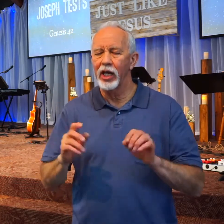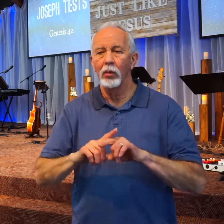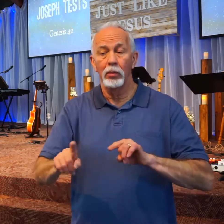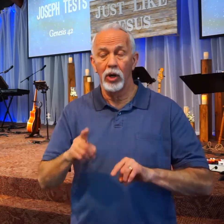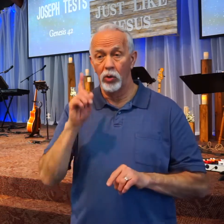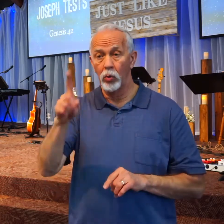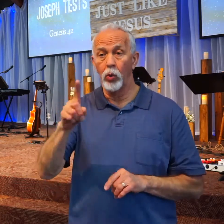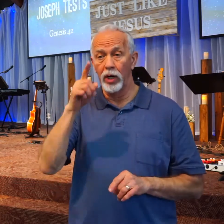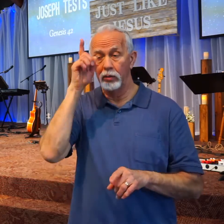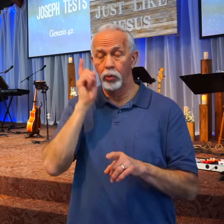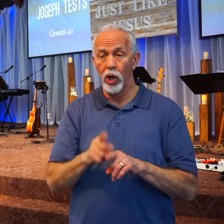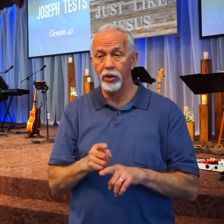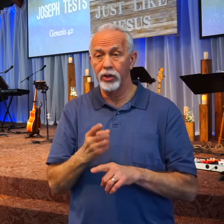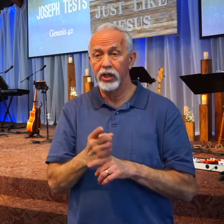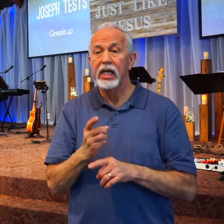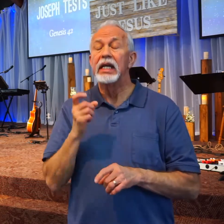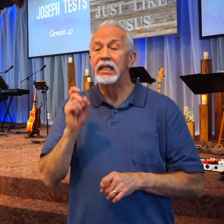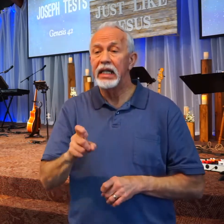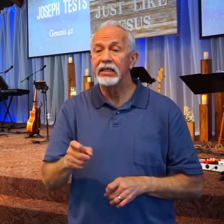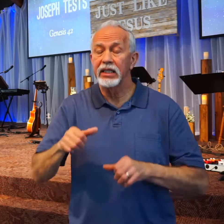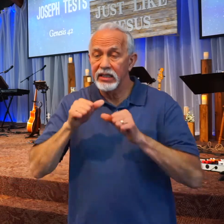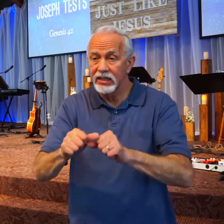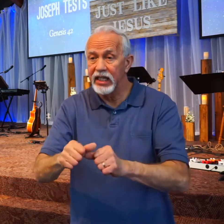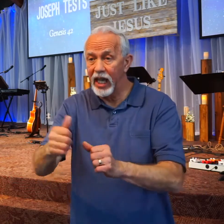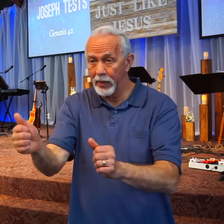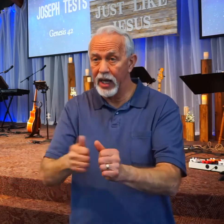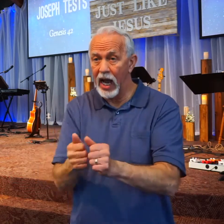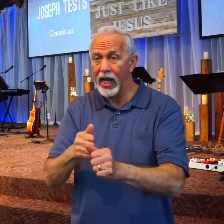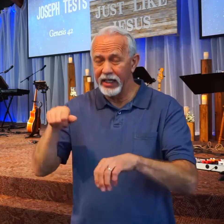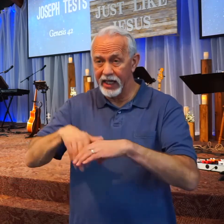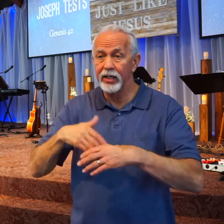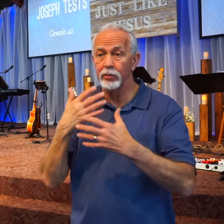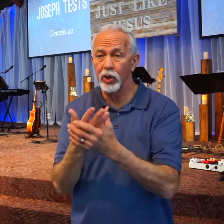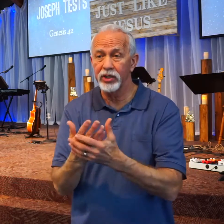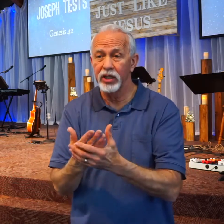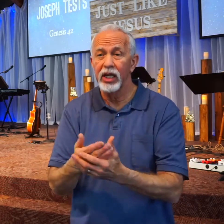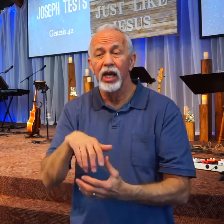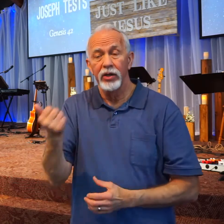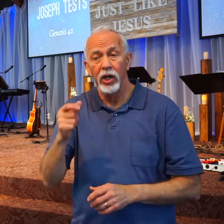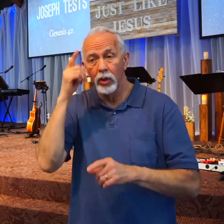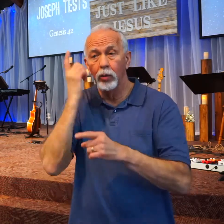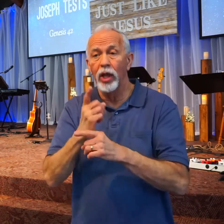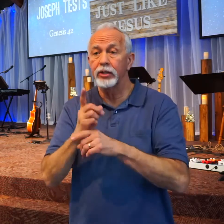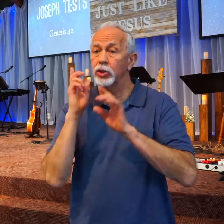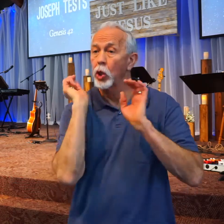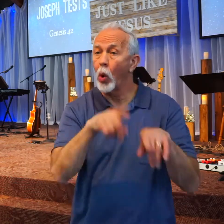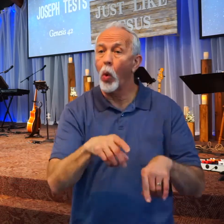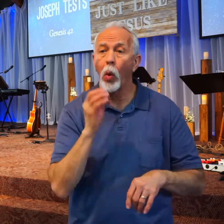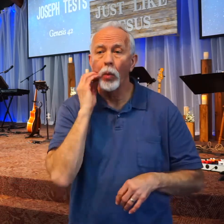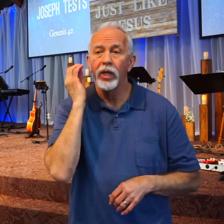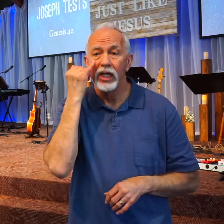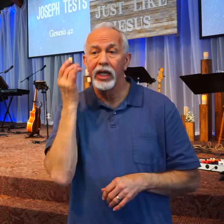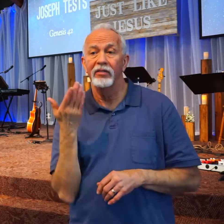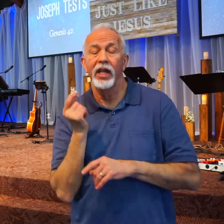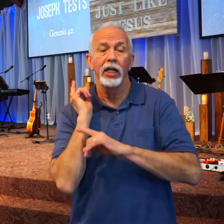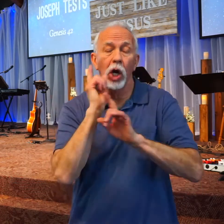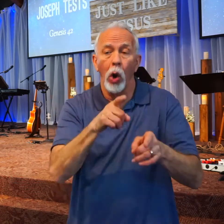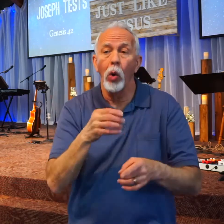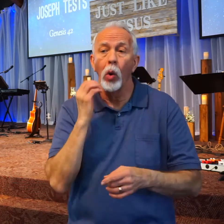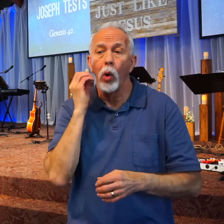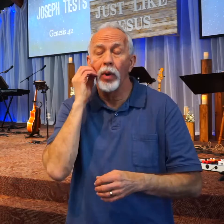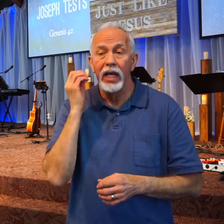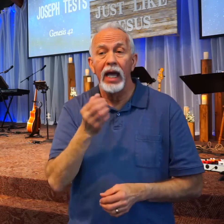have to stay behind. It's called collateral. And the others will return home. Now, if they go home and return